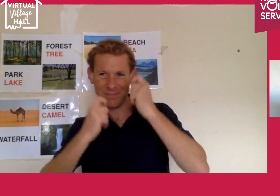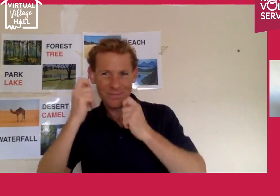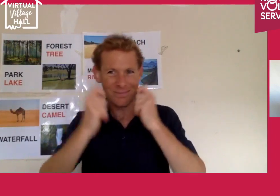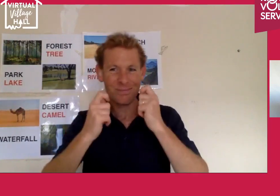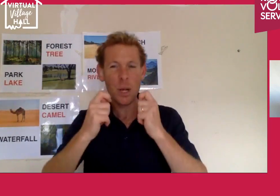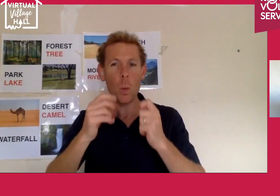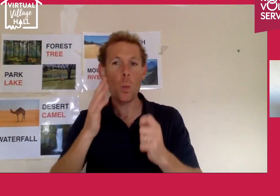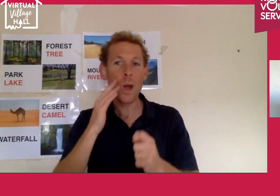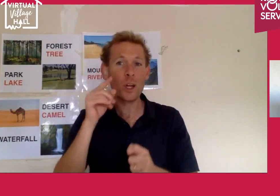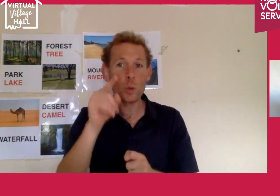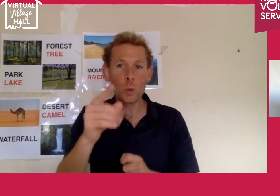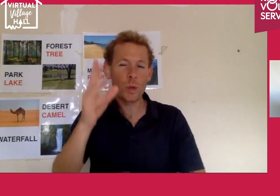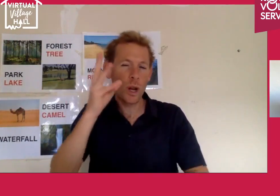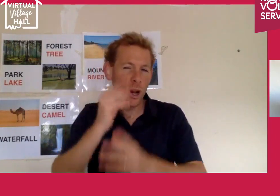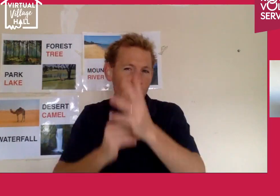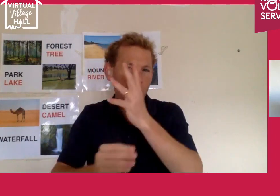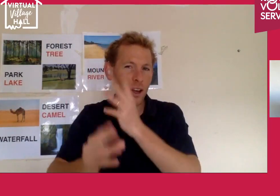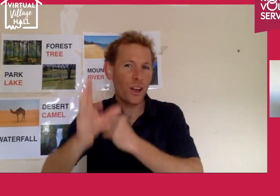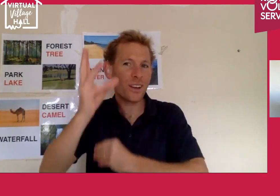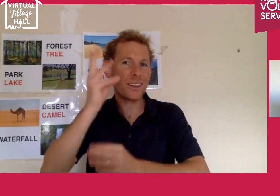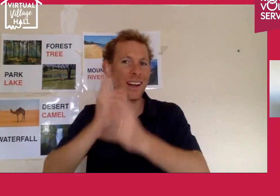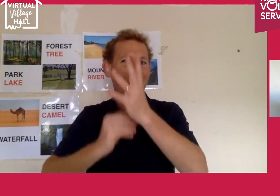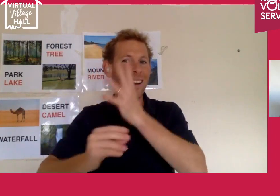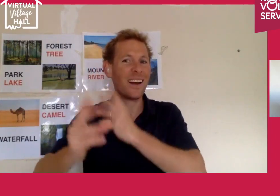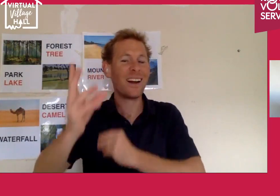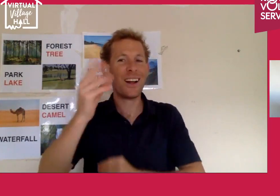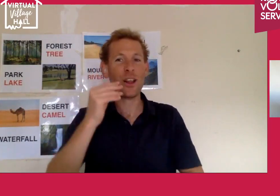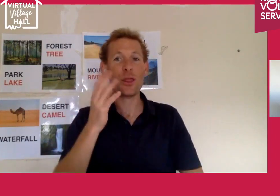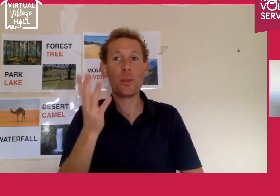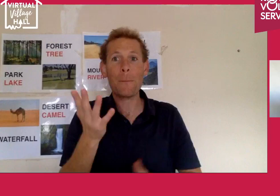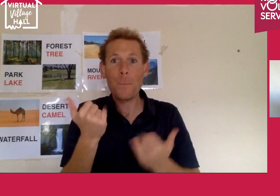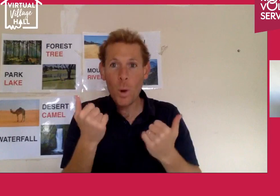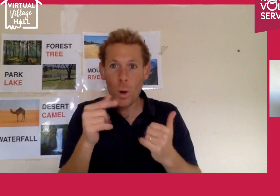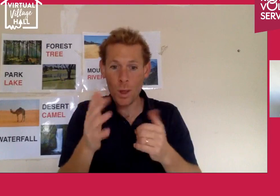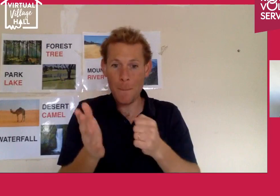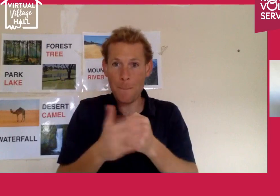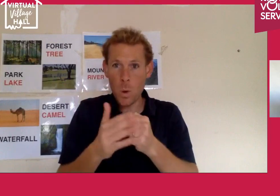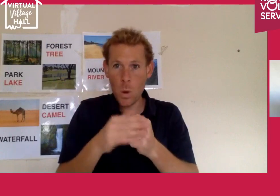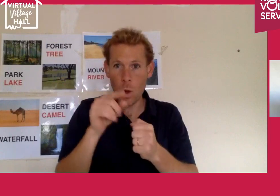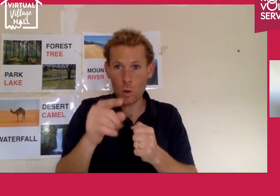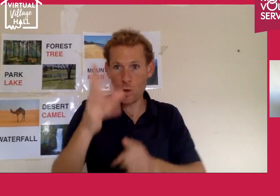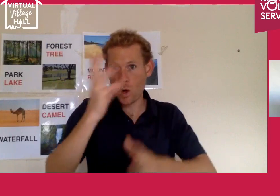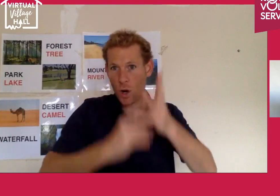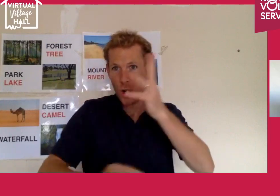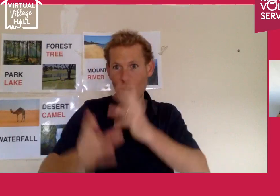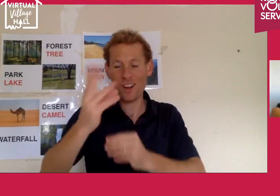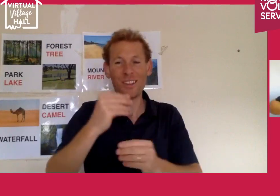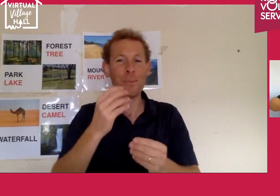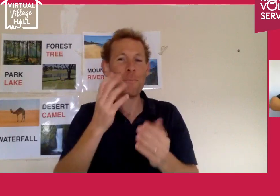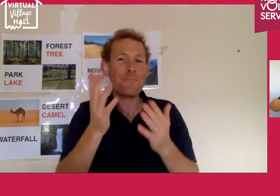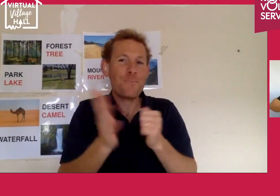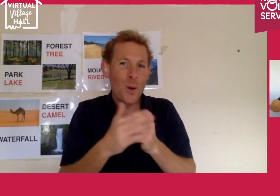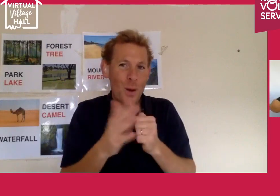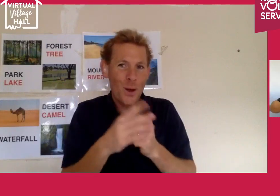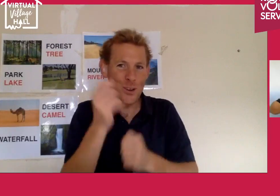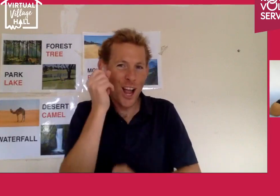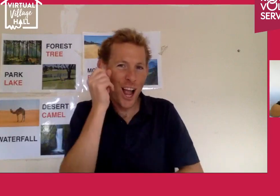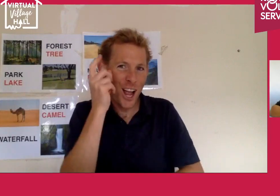Sometimes, when people start, their facial expressions might not be quite right because they're learning a second language. And the more that they get used to that, and the more